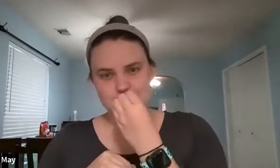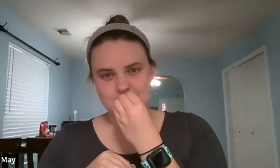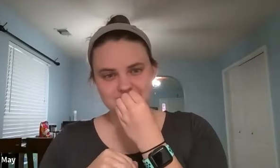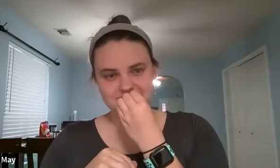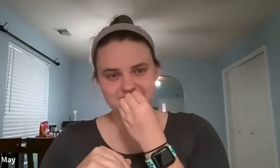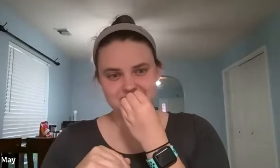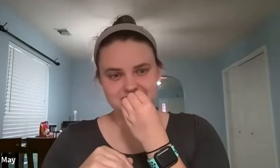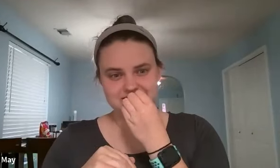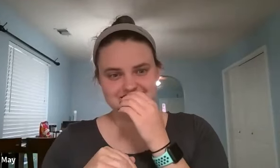food?